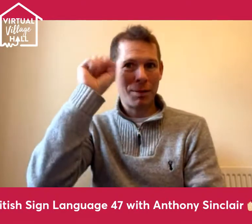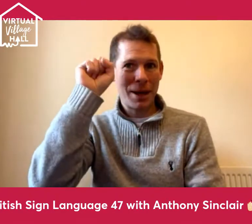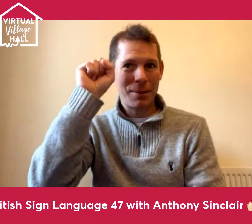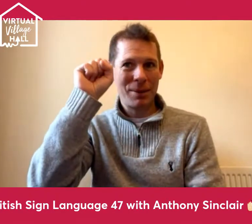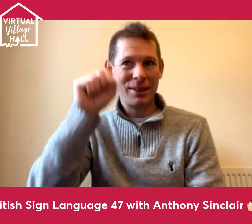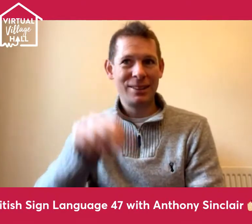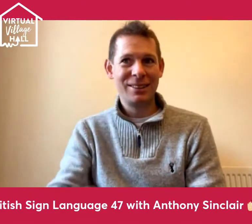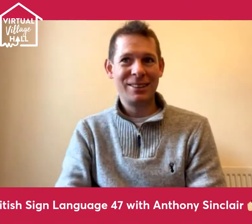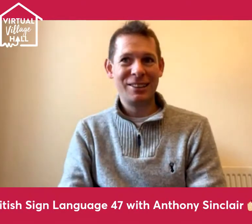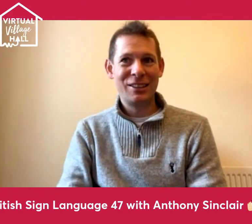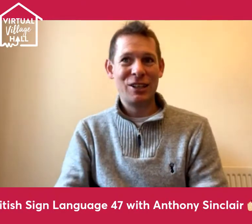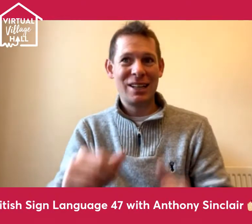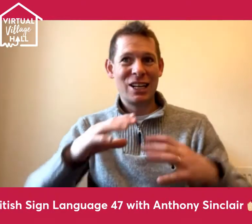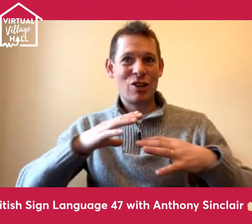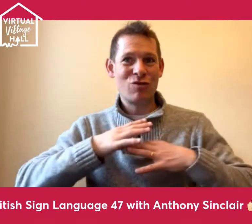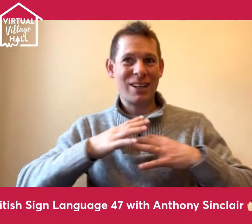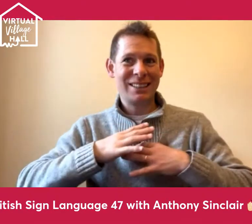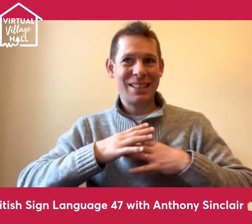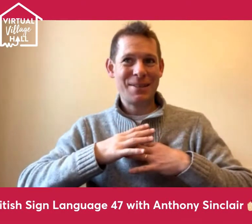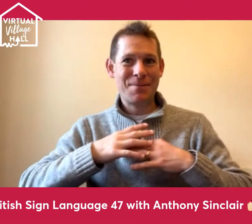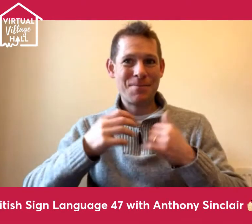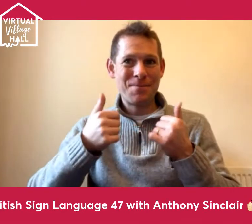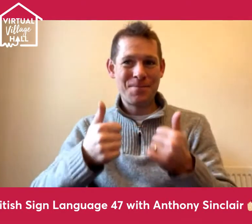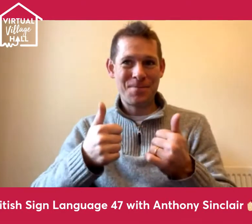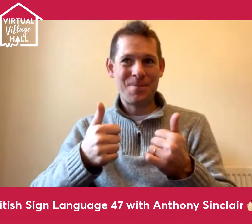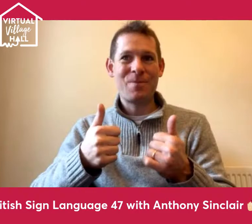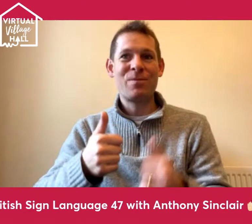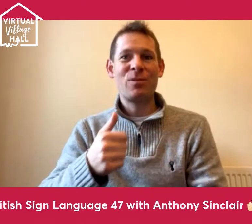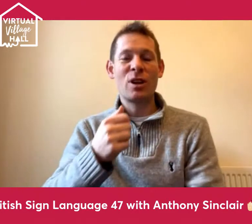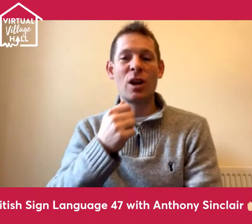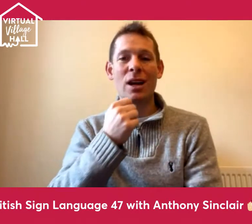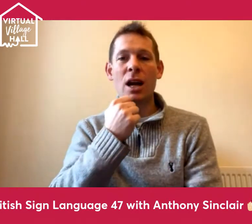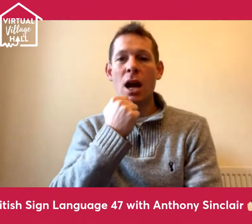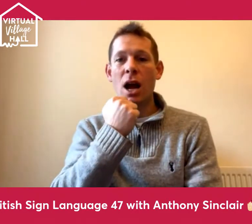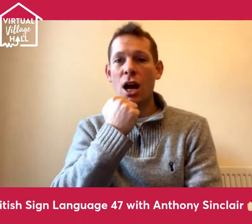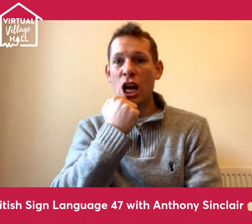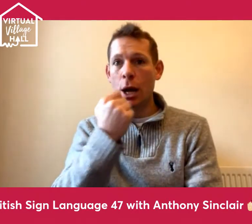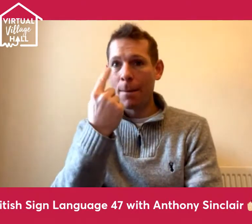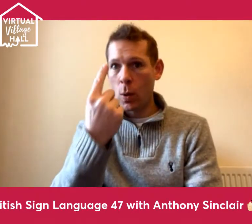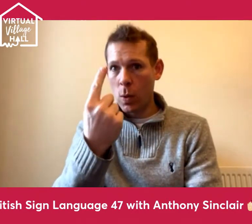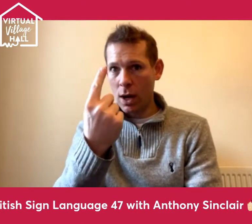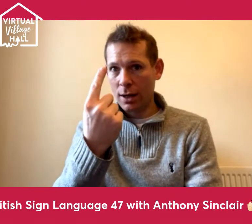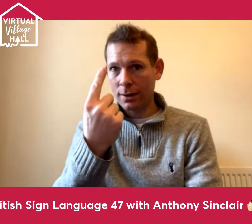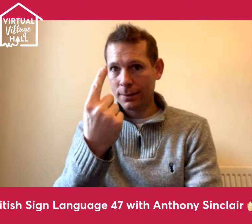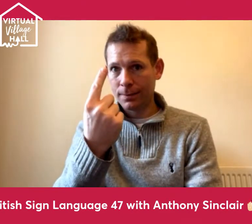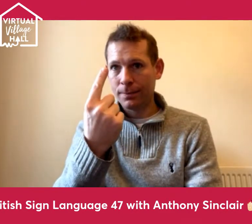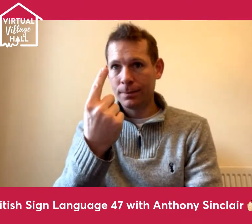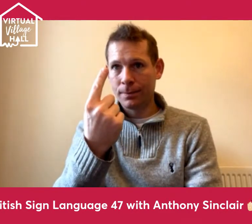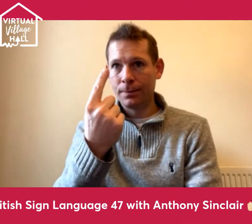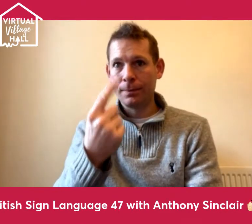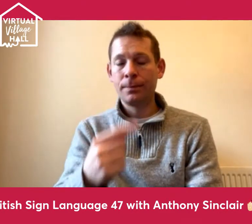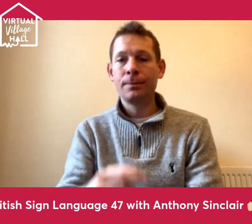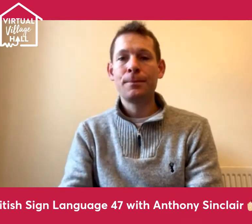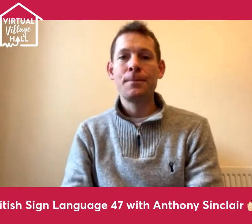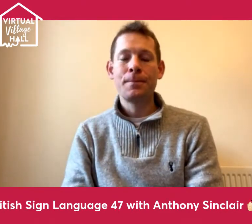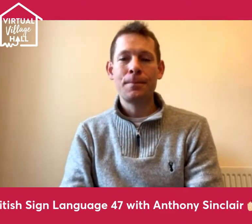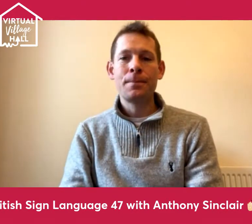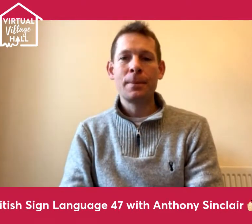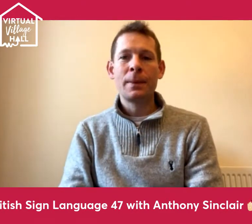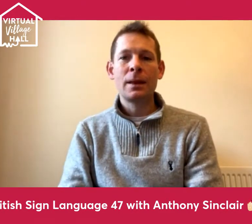already, and see if you can remember them. Obviously, we'll have no interpreter voiceover here. So, number one, here goes number one.